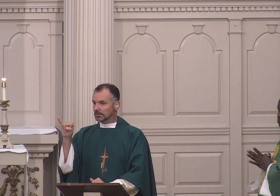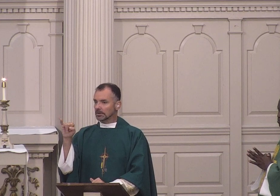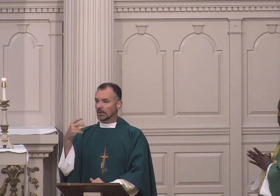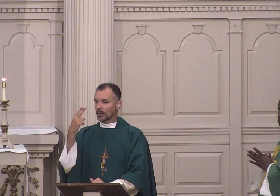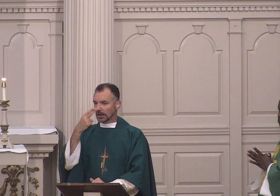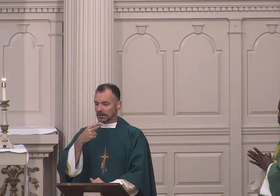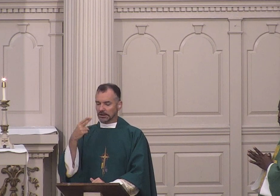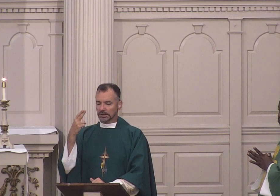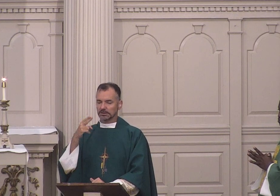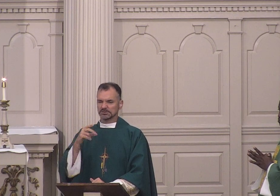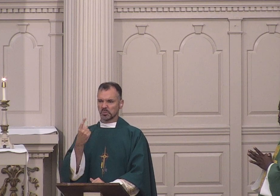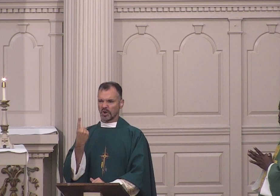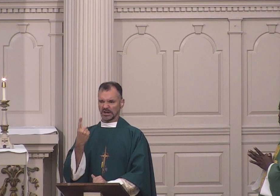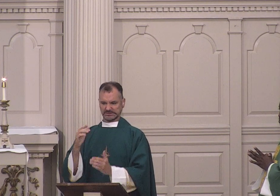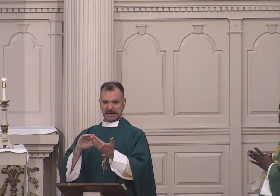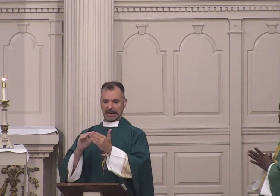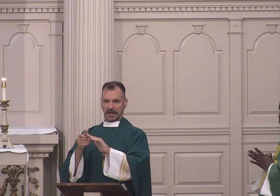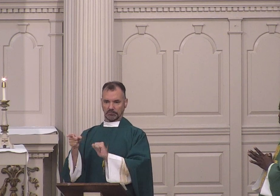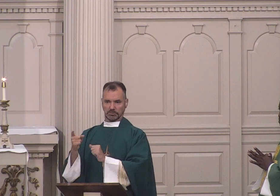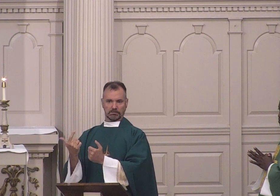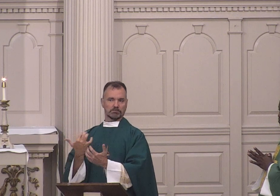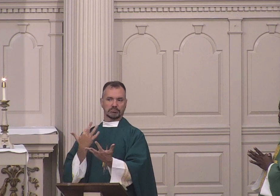Maui and Hawaii.